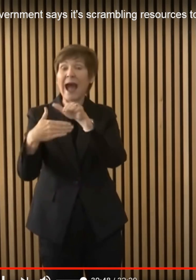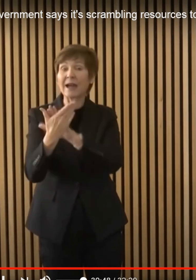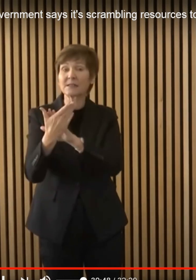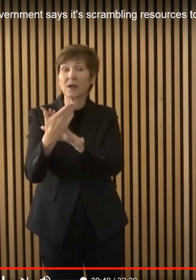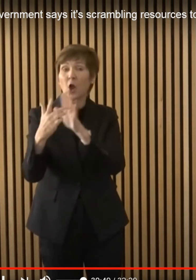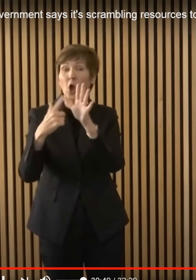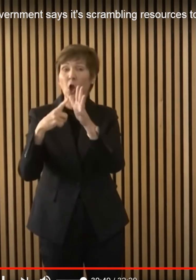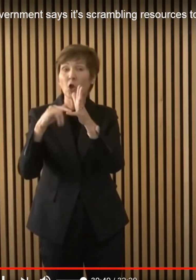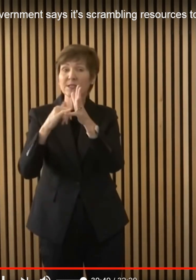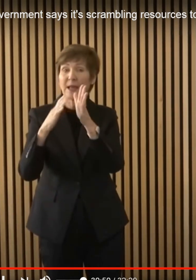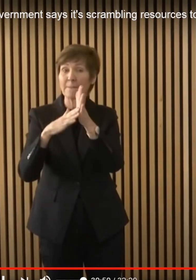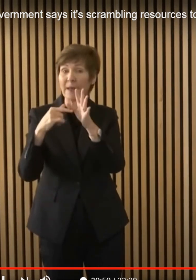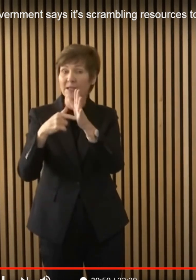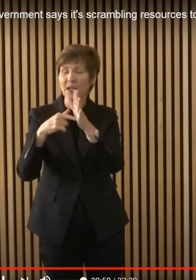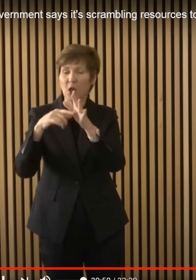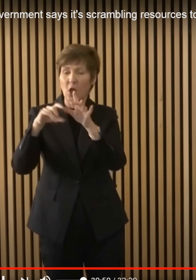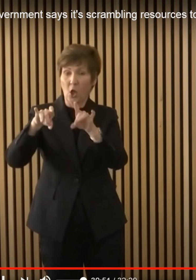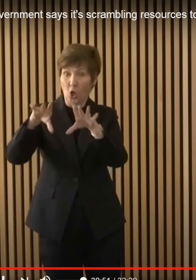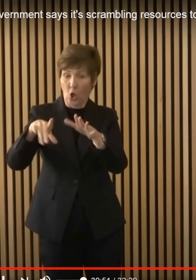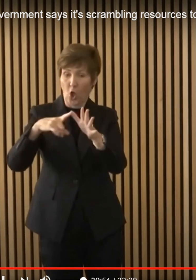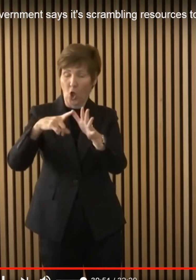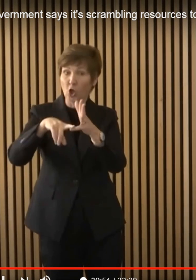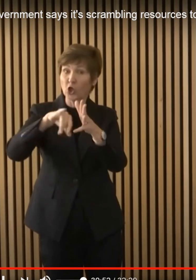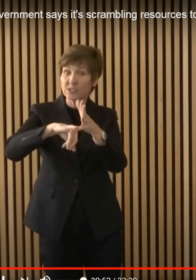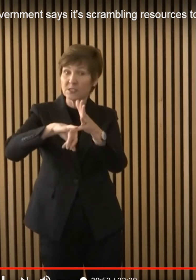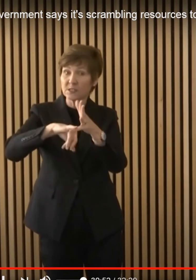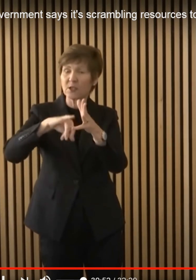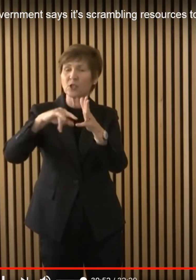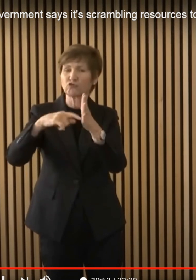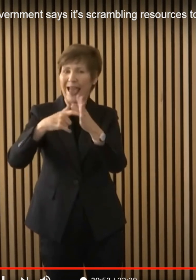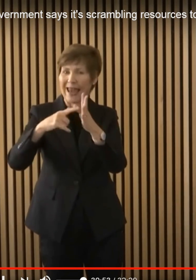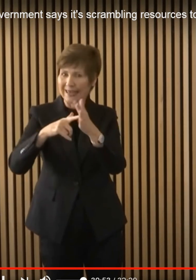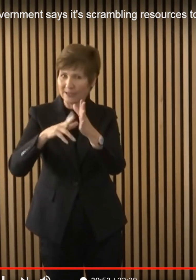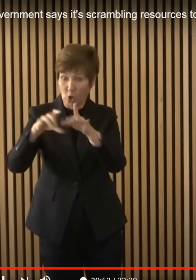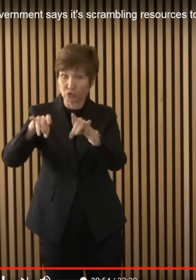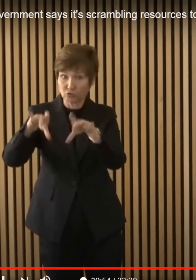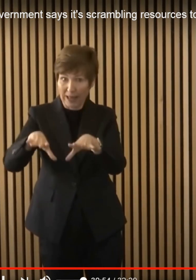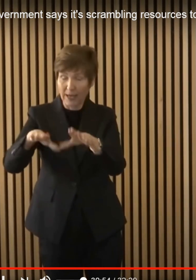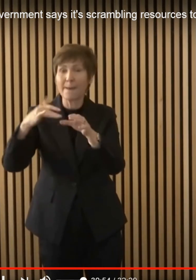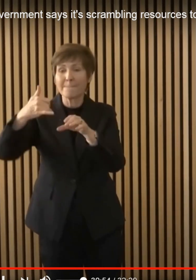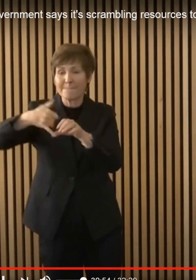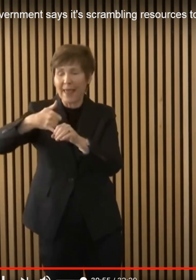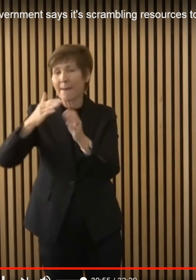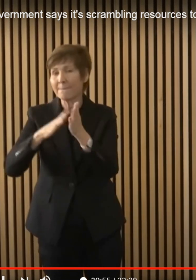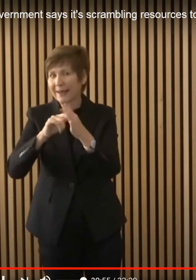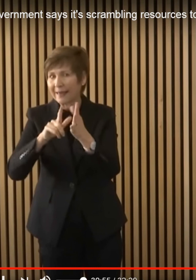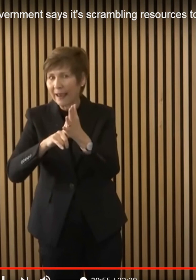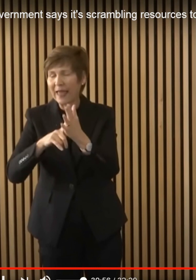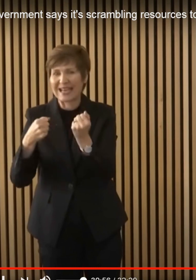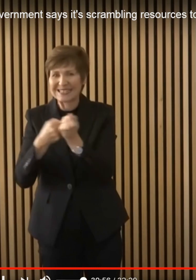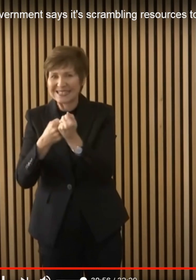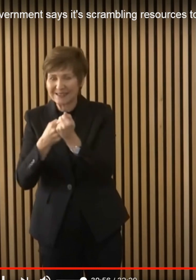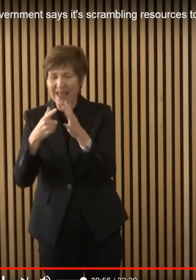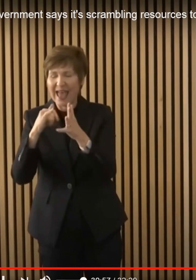Medical Assistance Team. So what we know is really important in the early parts of an outbreak is the nurse leadership, about ensuring